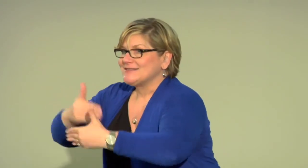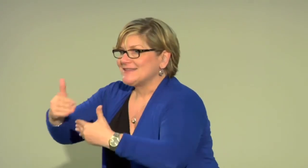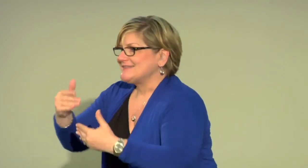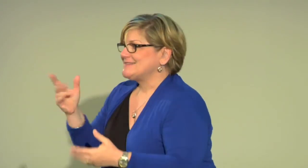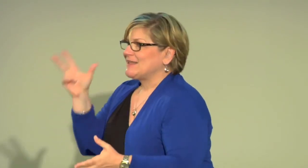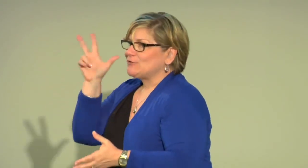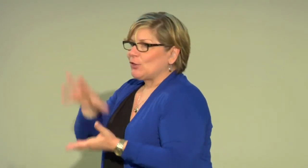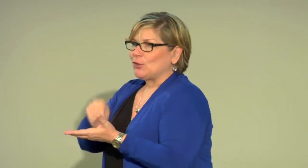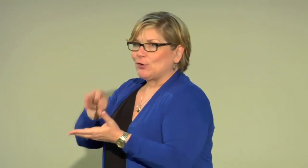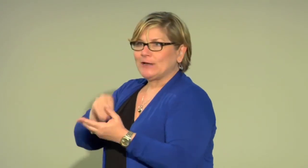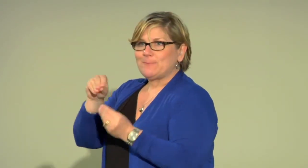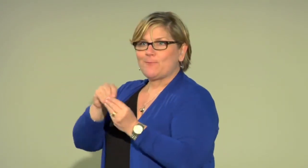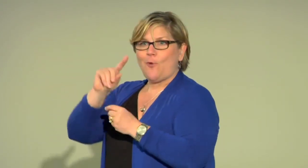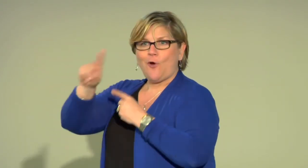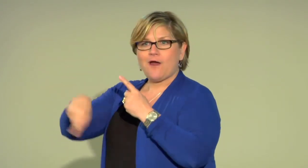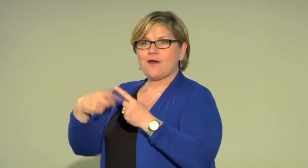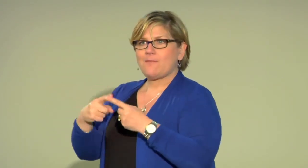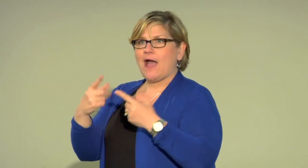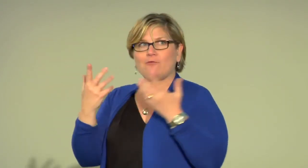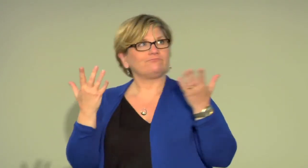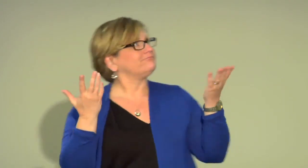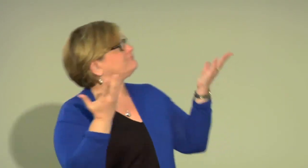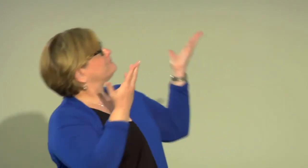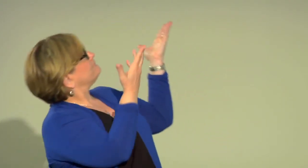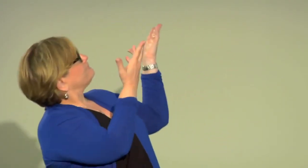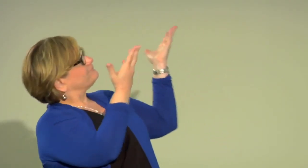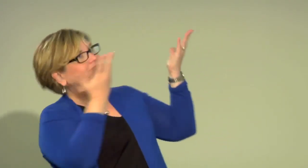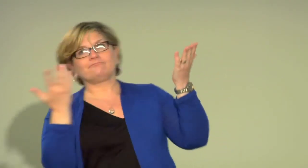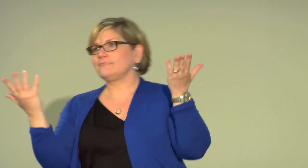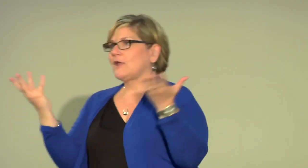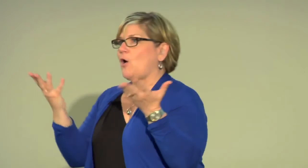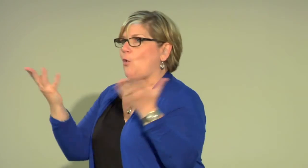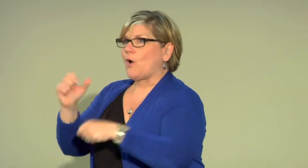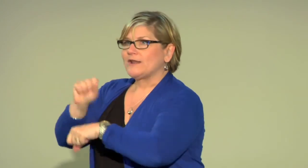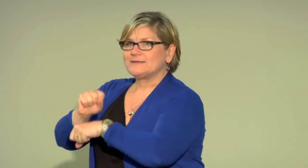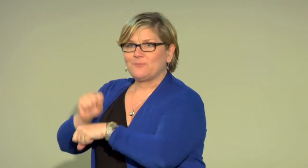you all good luck in your progress and